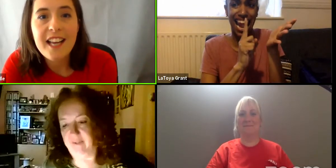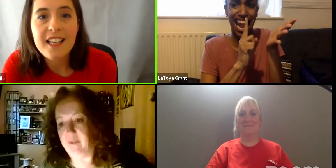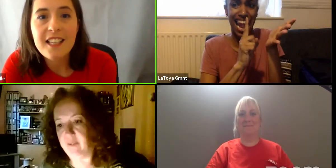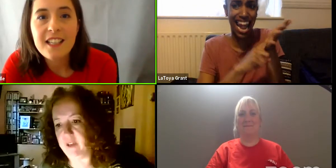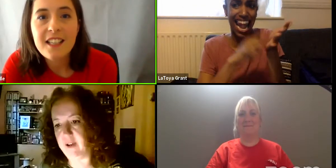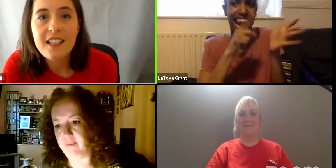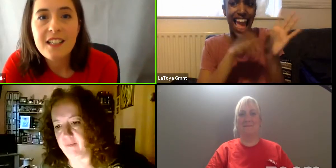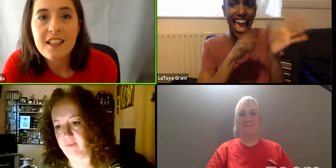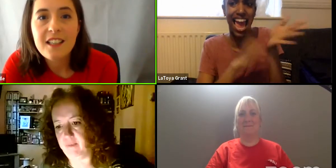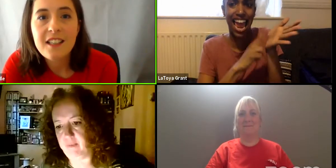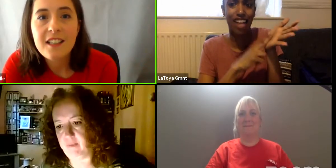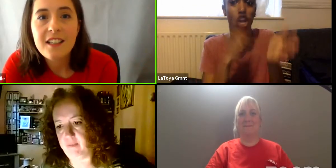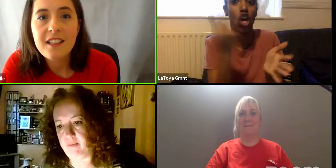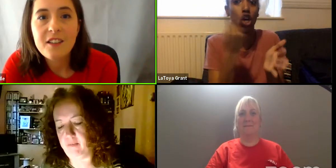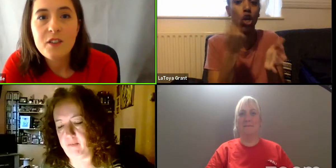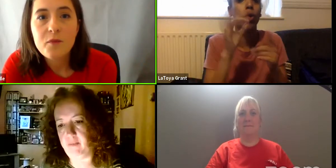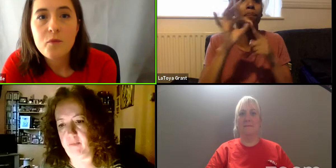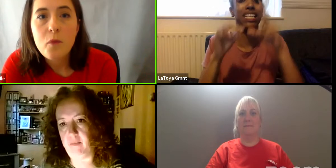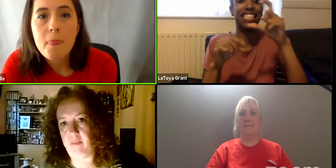Sarah Glynn.